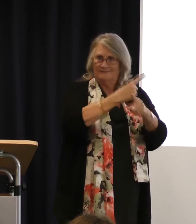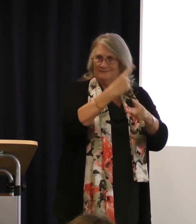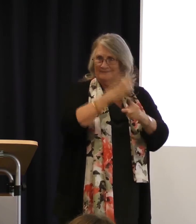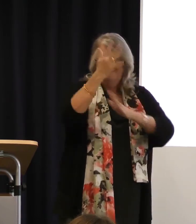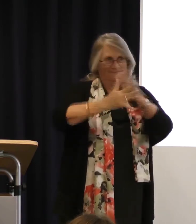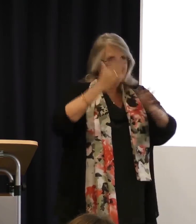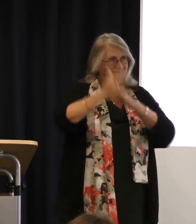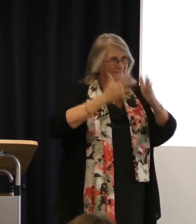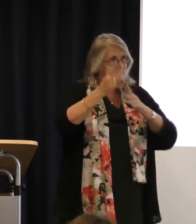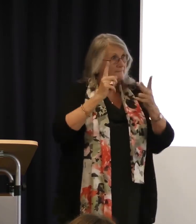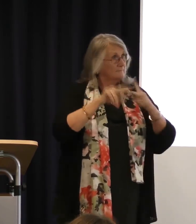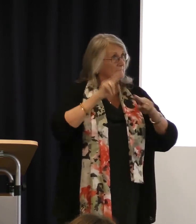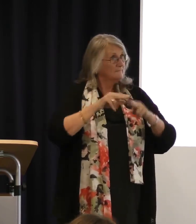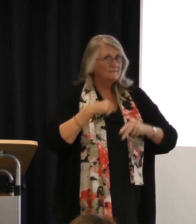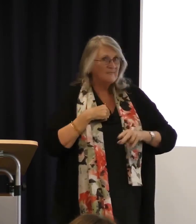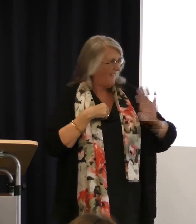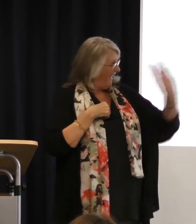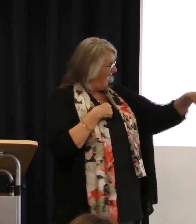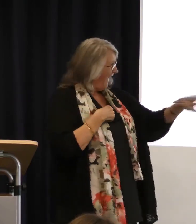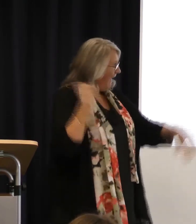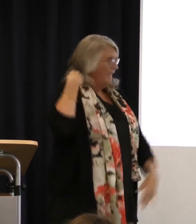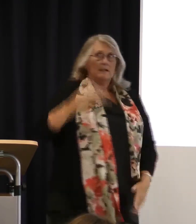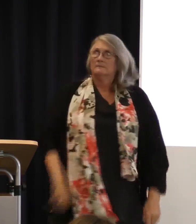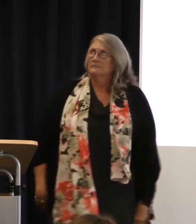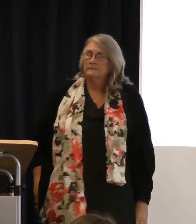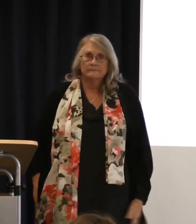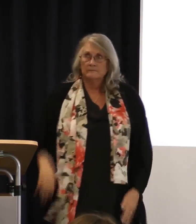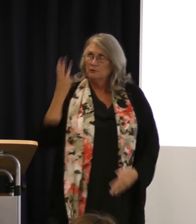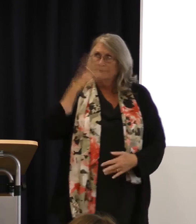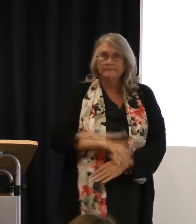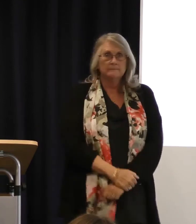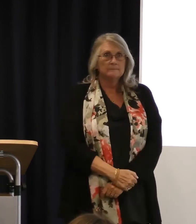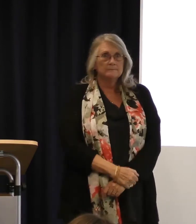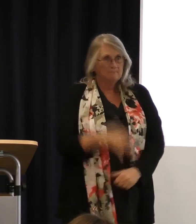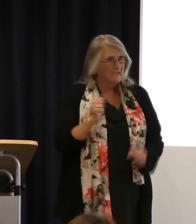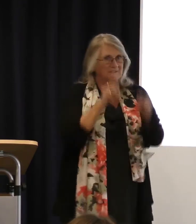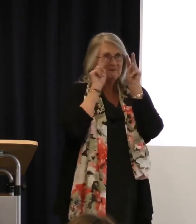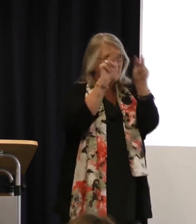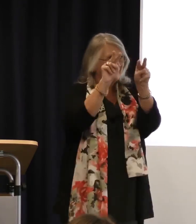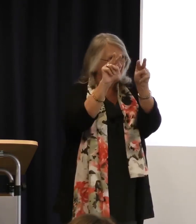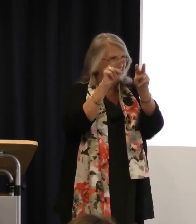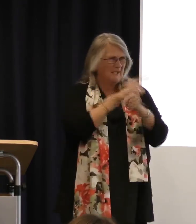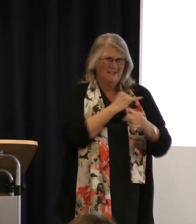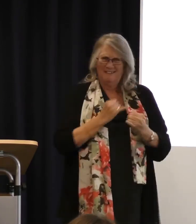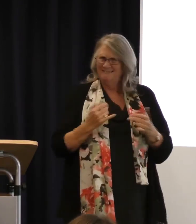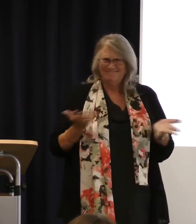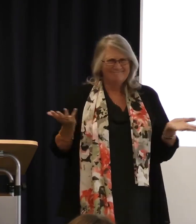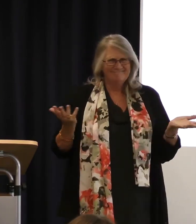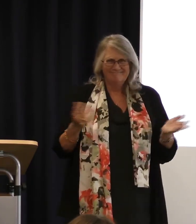And they would ensure that everybody watched Mr. Reynolds. If anybody had any side conversations, you were quickly pulled up and forced to watch